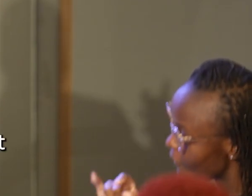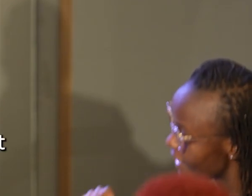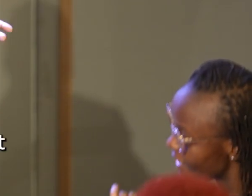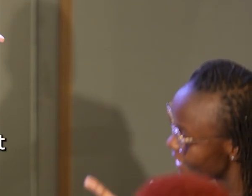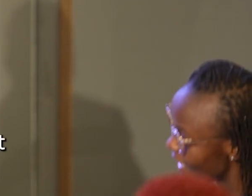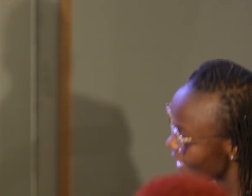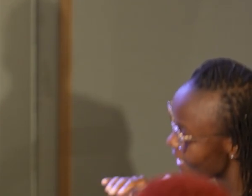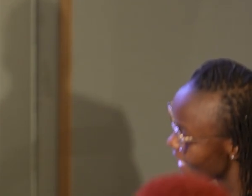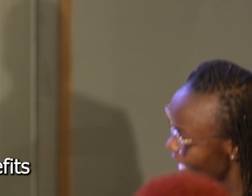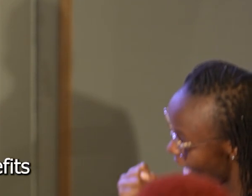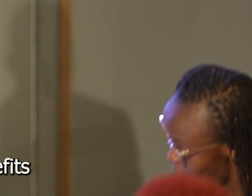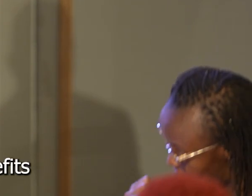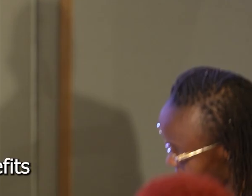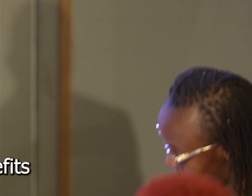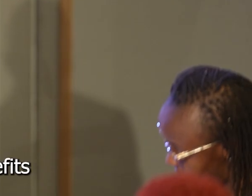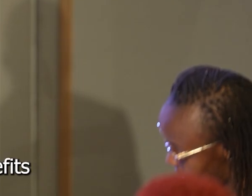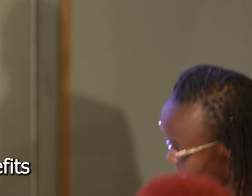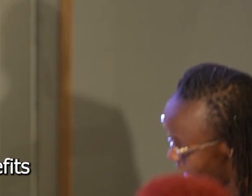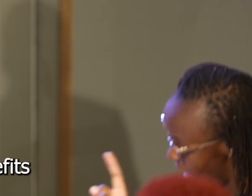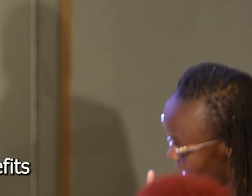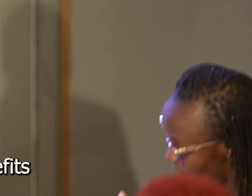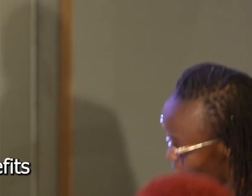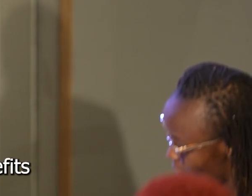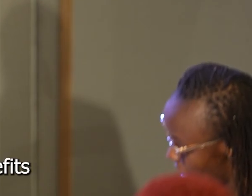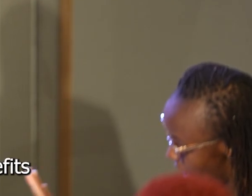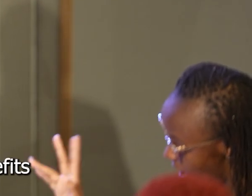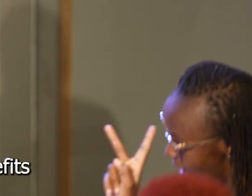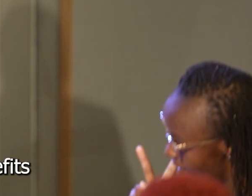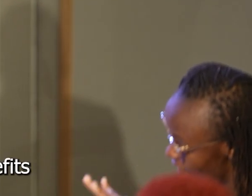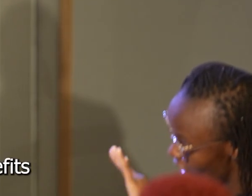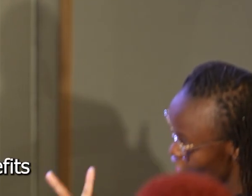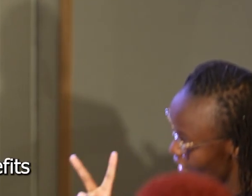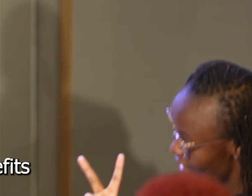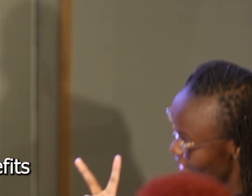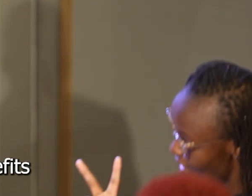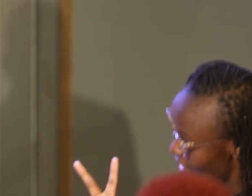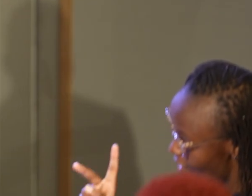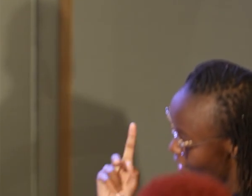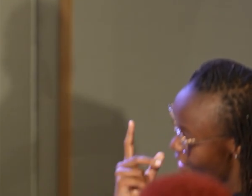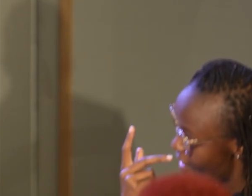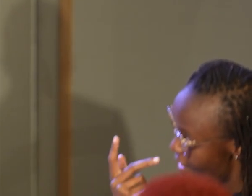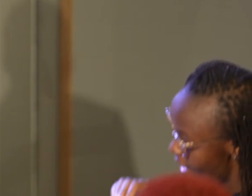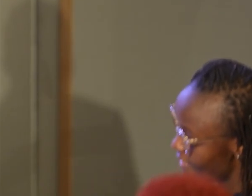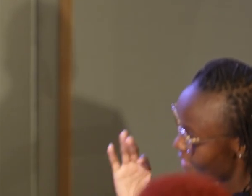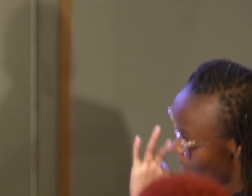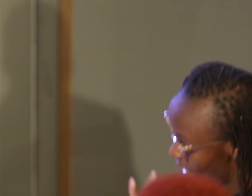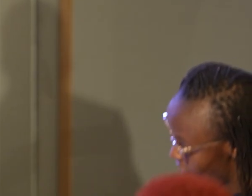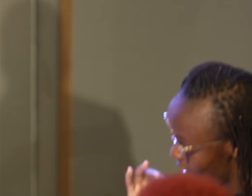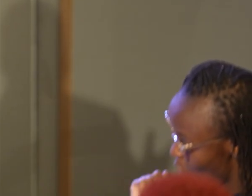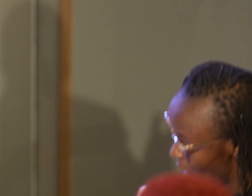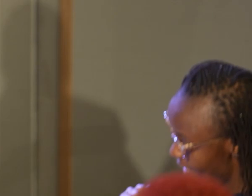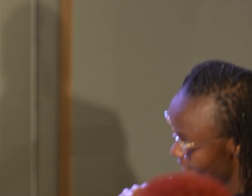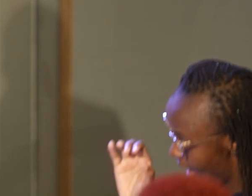in advocacy, as well as her envision as to the benefits that are